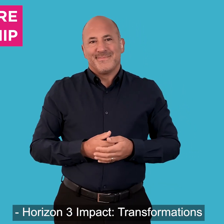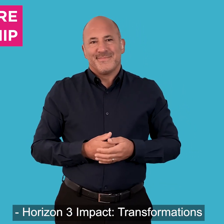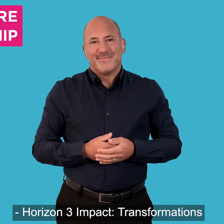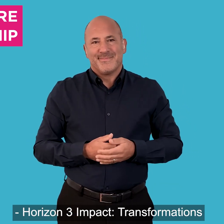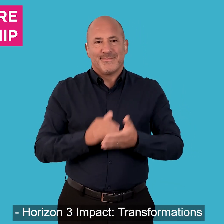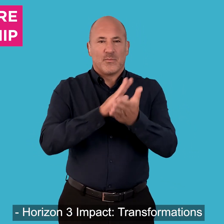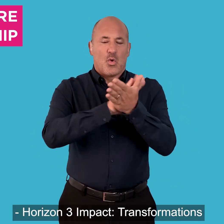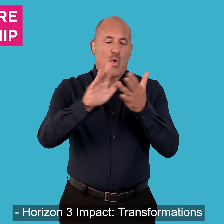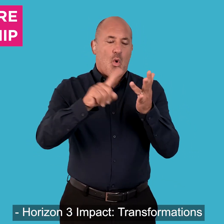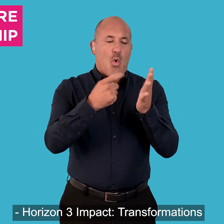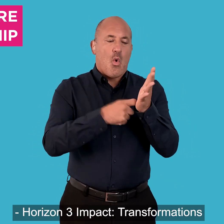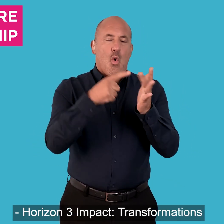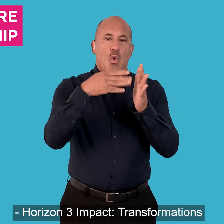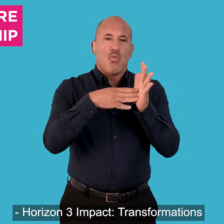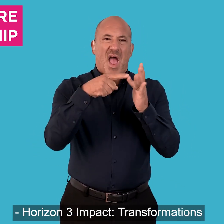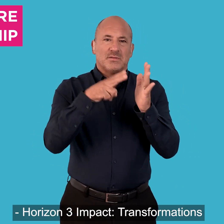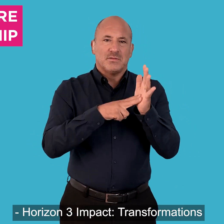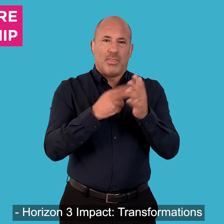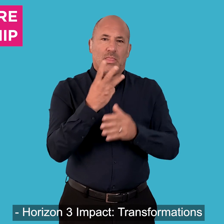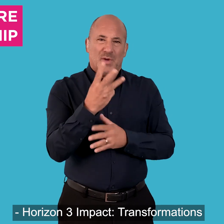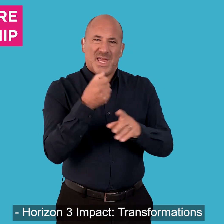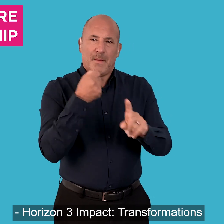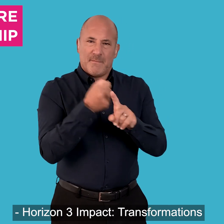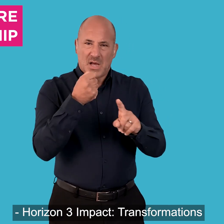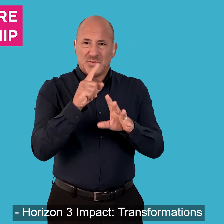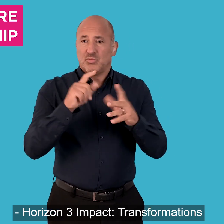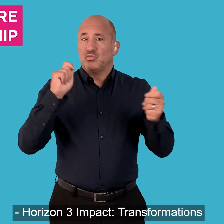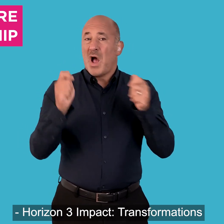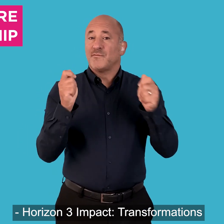thrive. Horizon 3 Impact, Transformations.